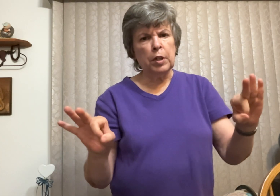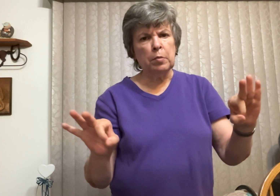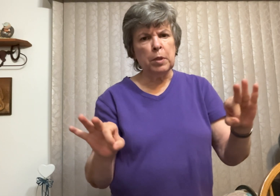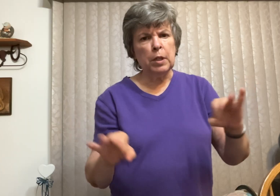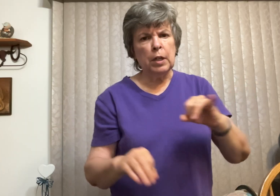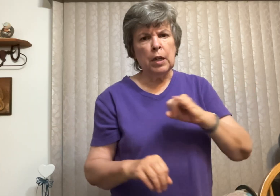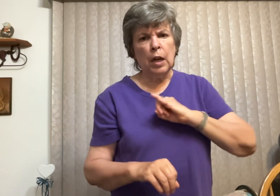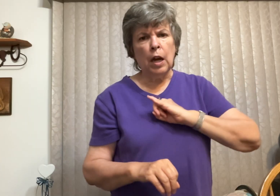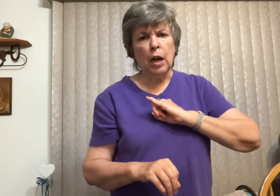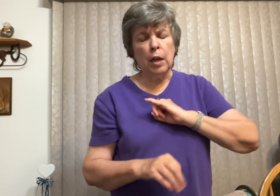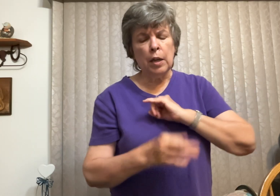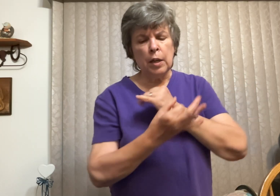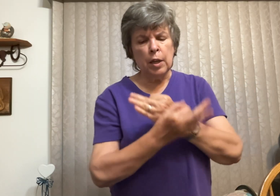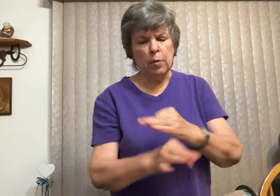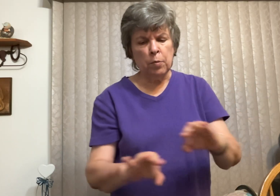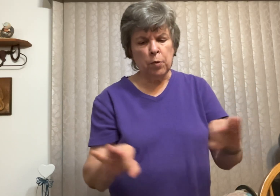freedom I am free.